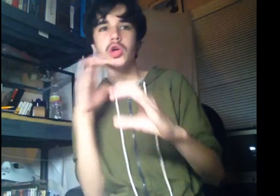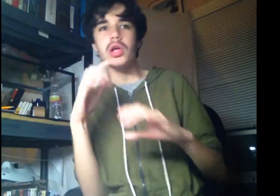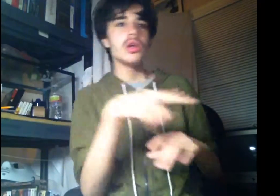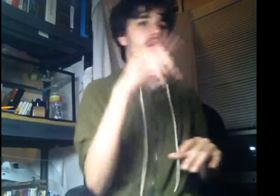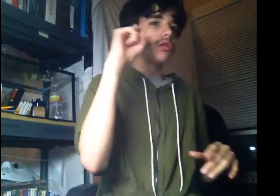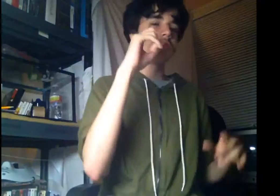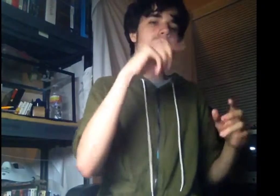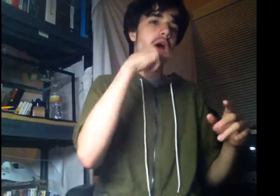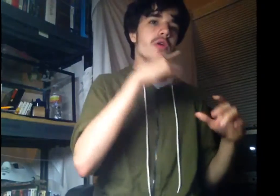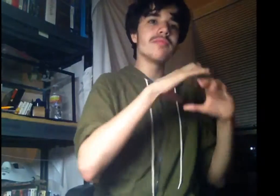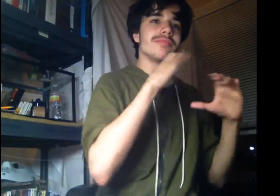Spike Jones.